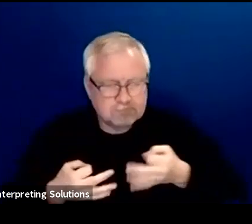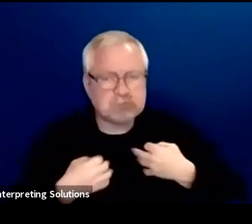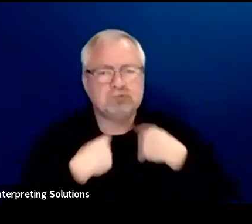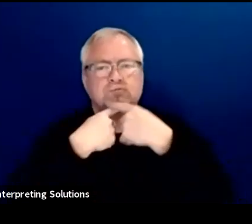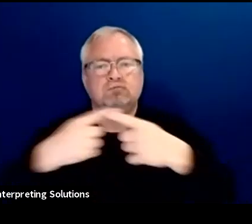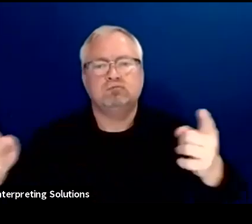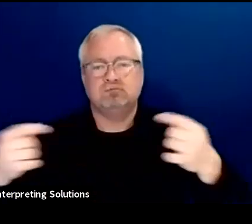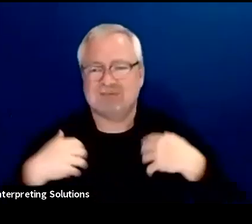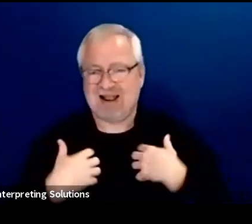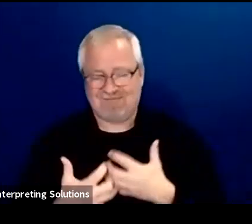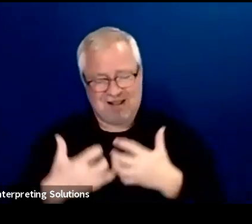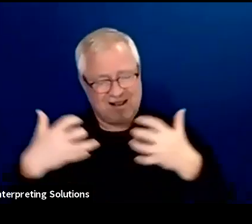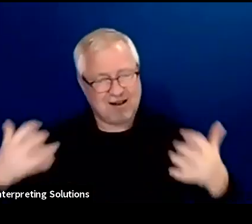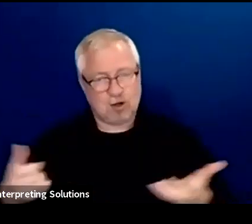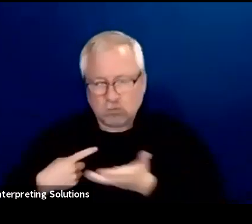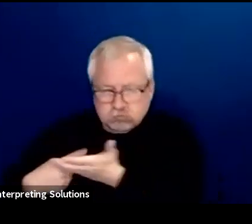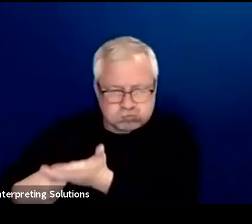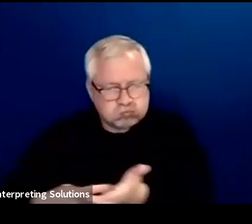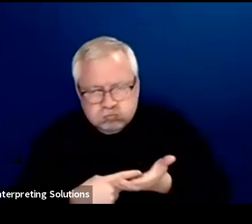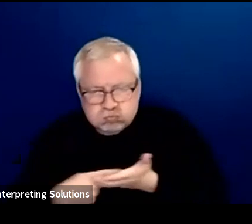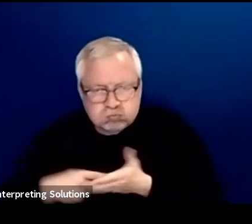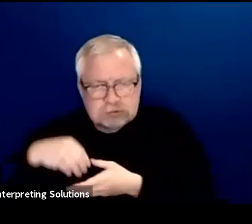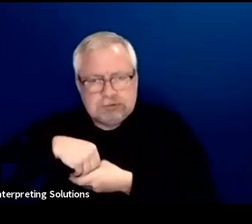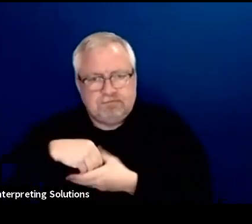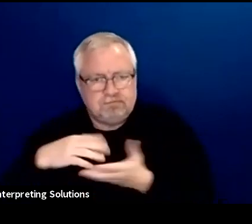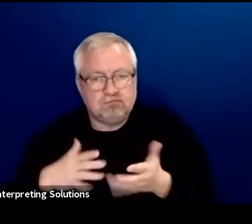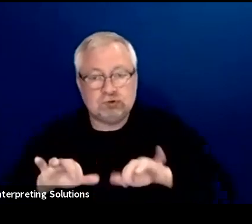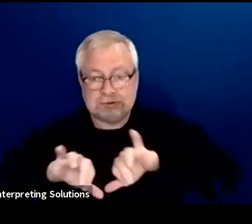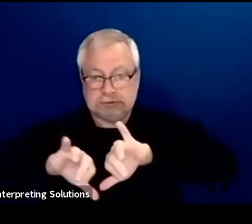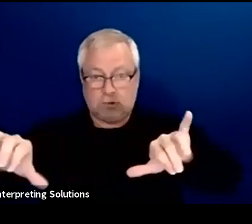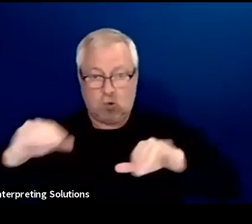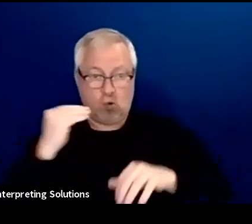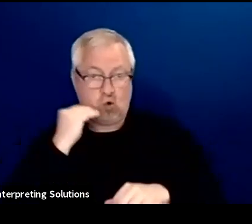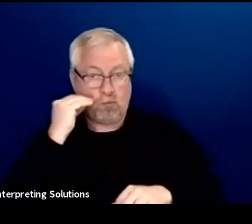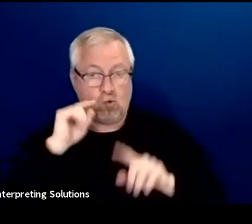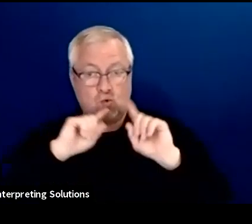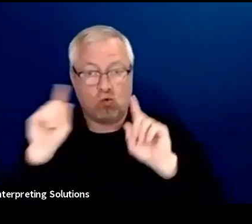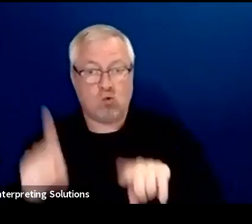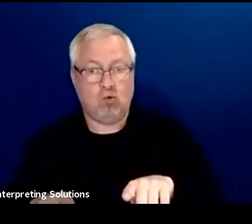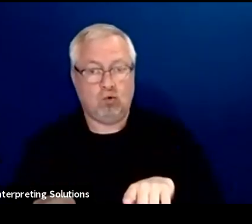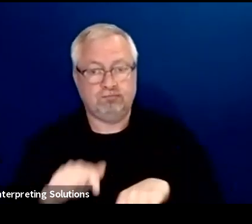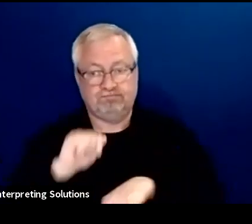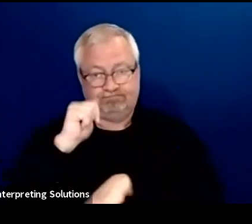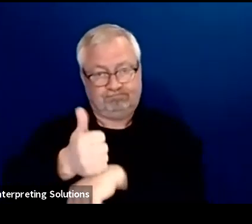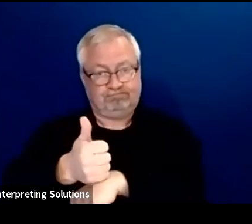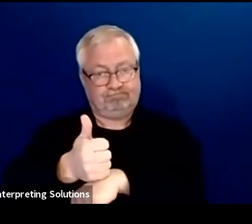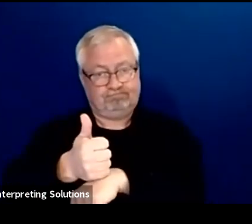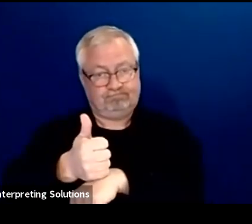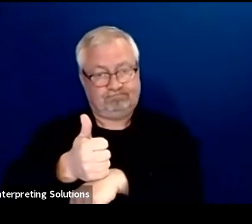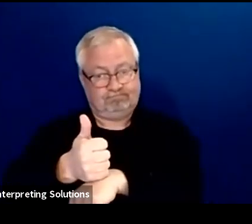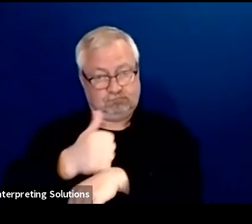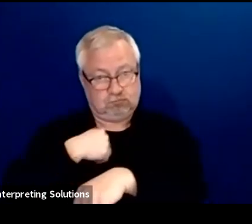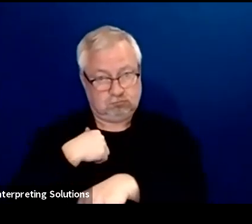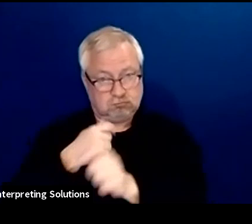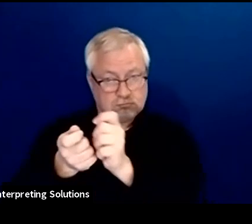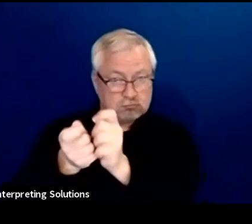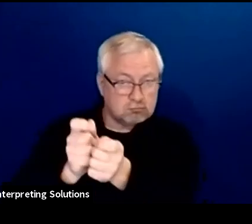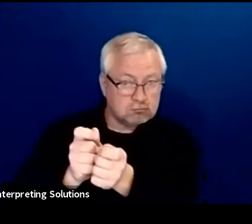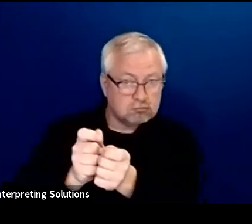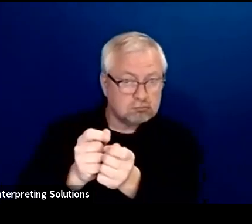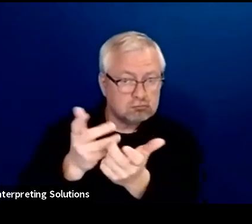order was enacted about ways to look and to tweak it, to understand what was working, what should be some changes made. The suggestion that